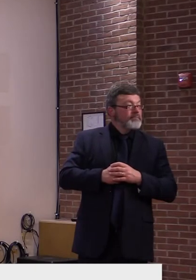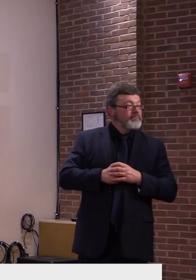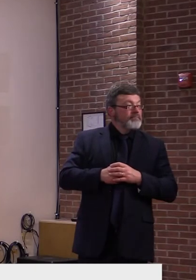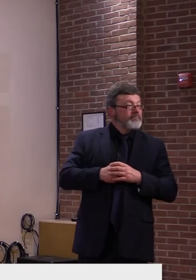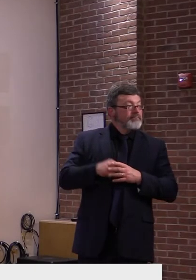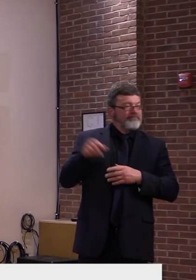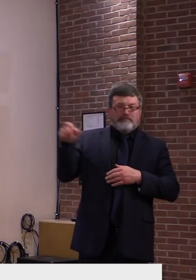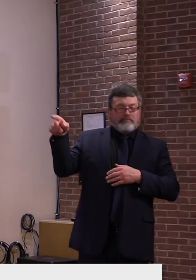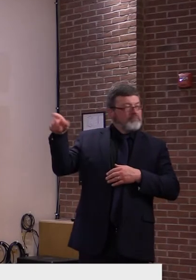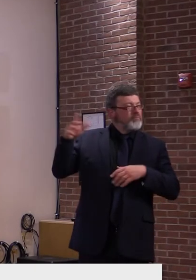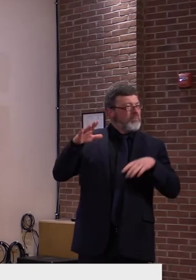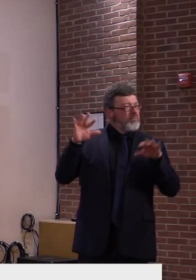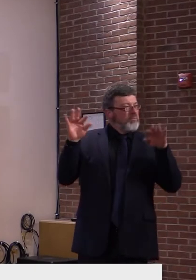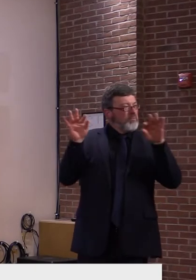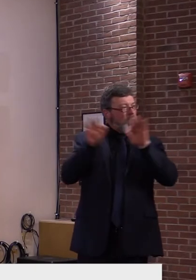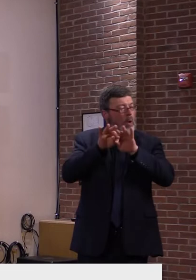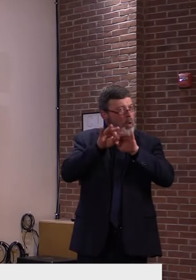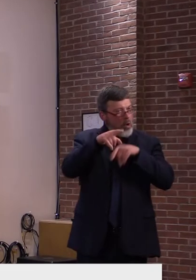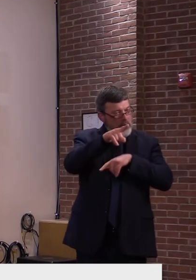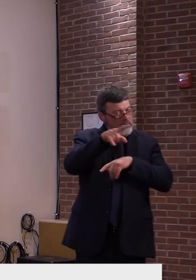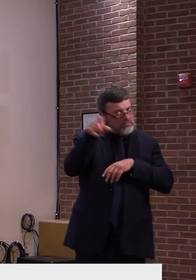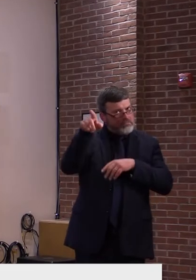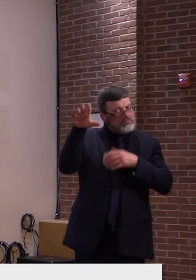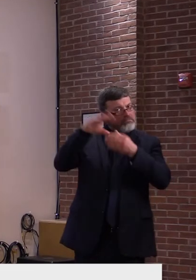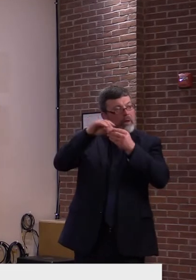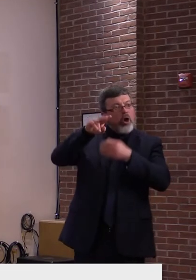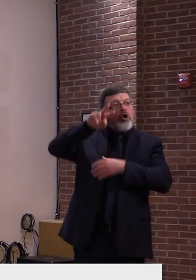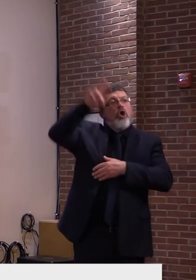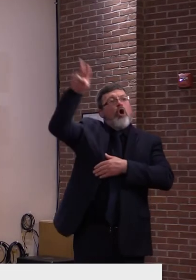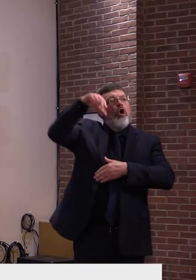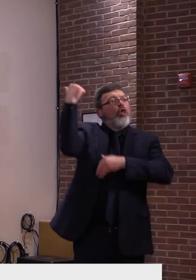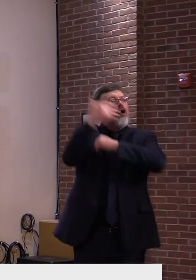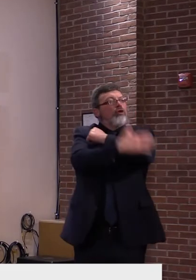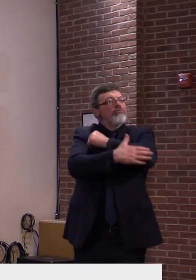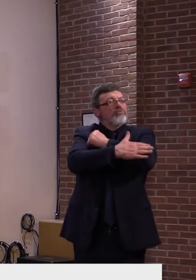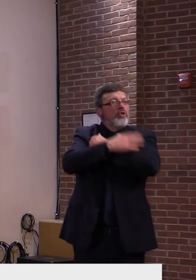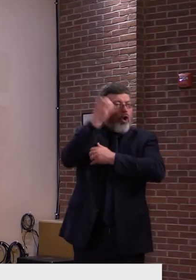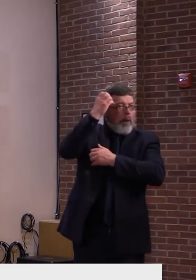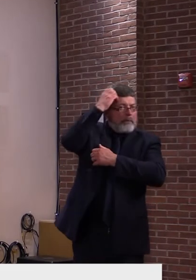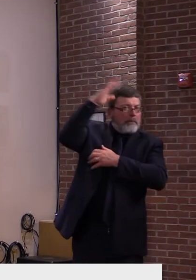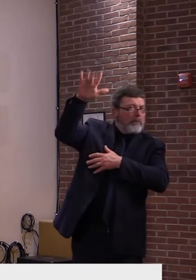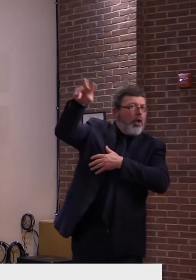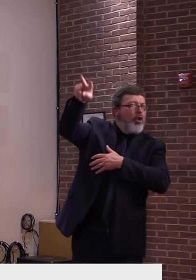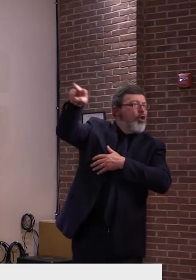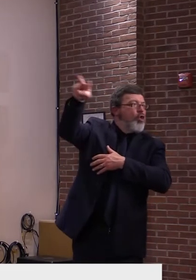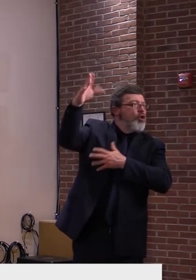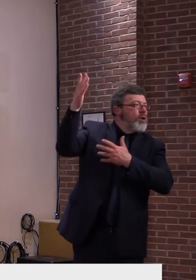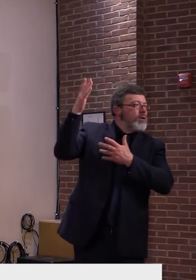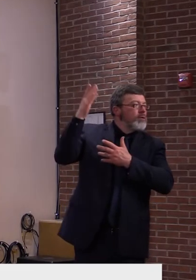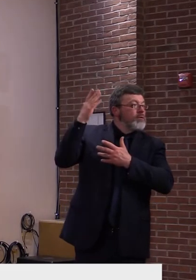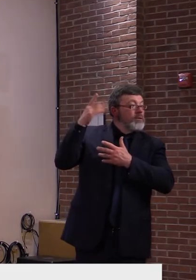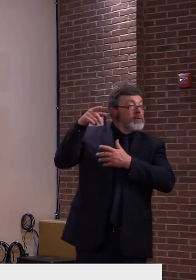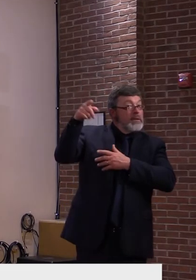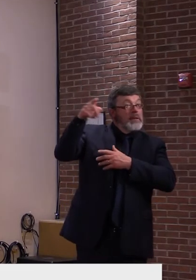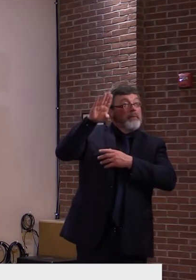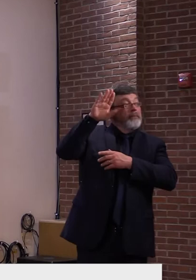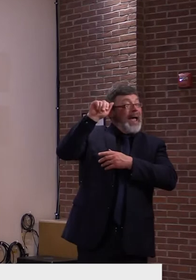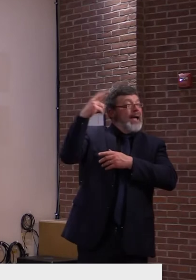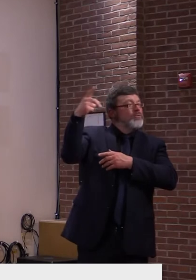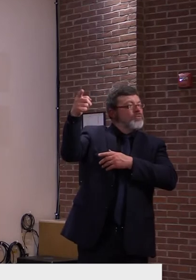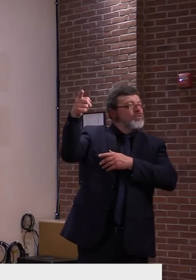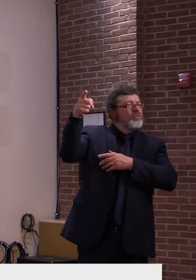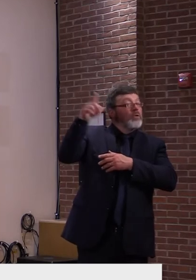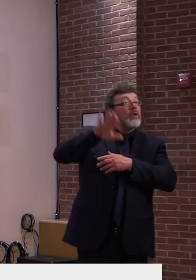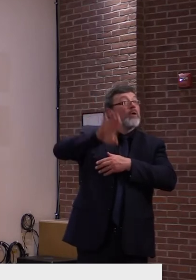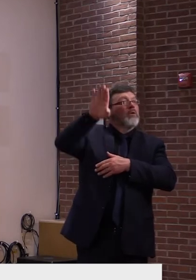going on in the UK. And the BA2 spike in the UK seems to have fallen off as quickly as the Omicron did. I mean,